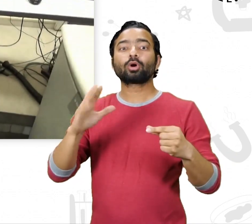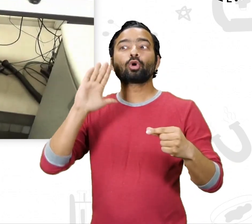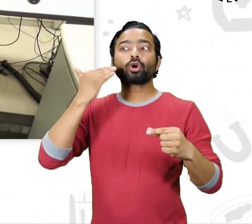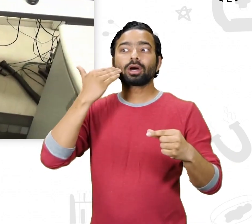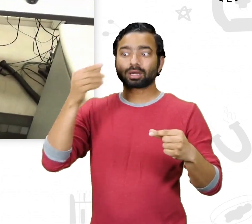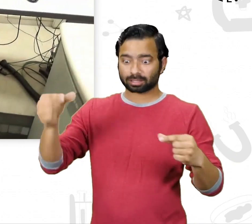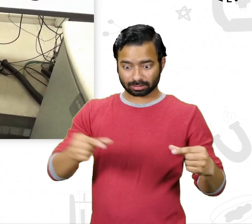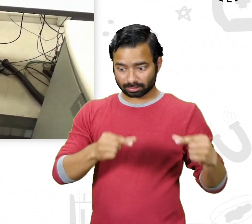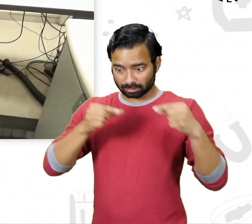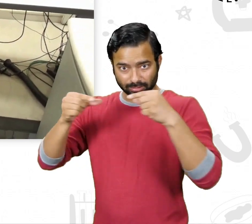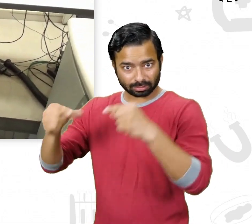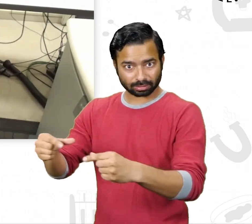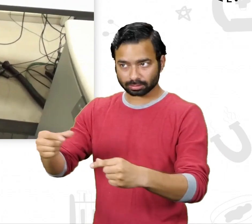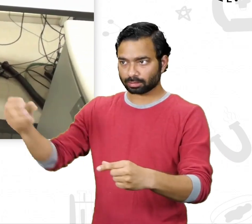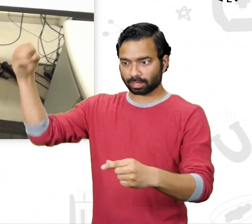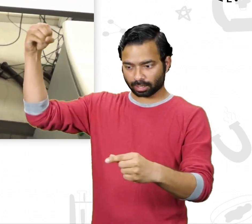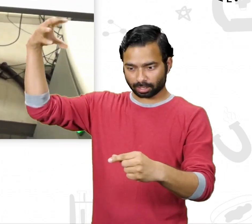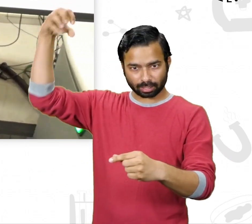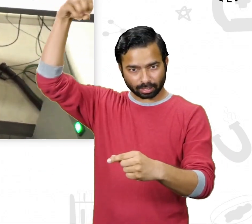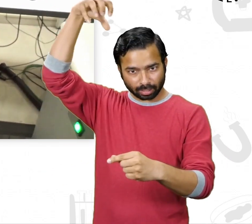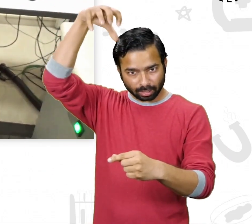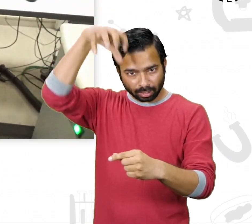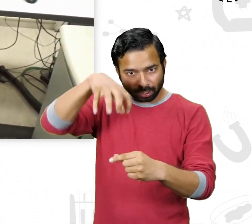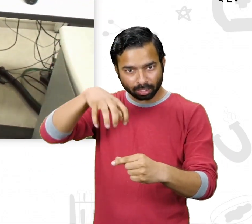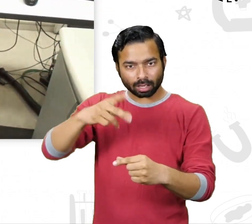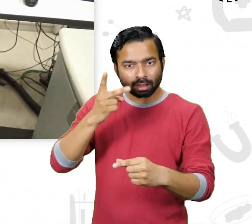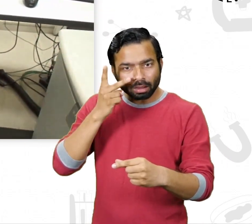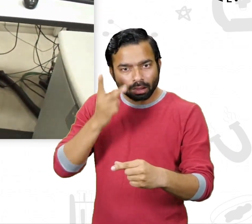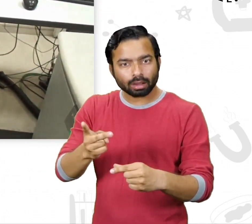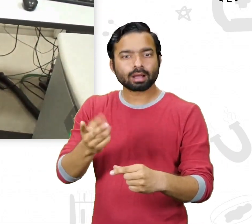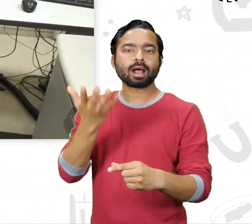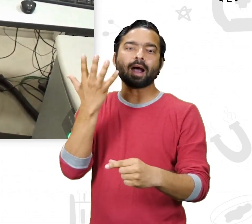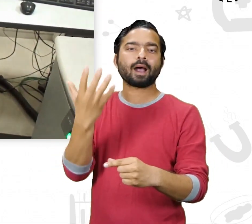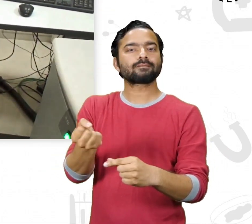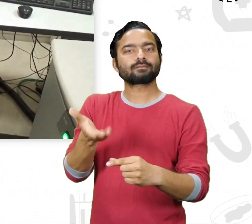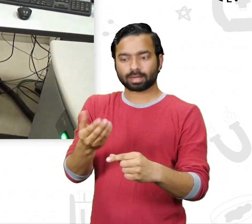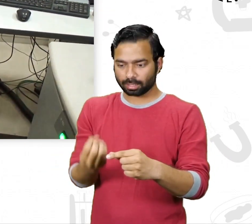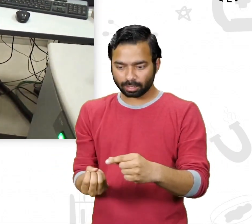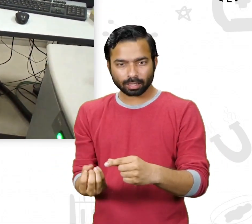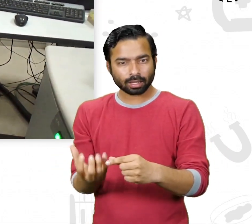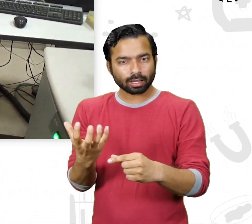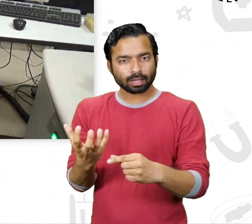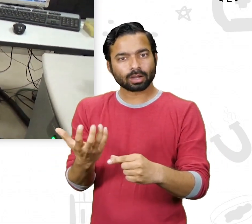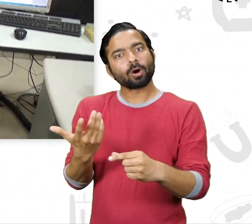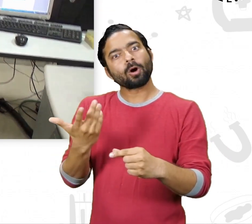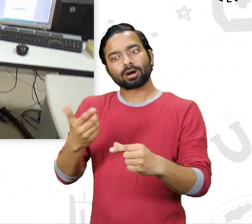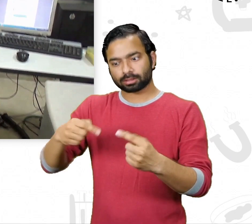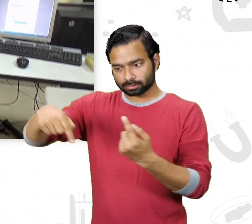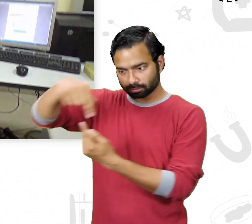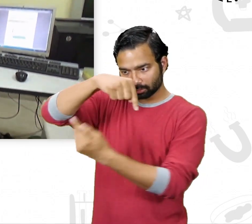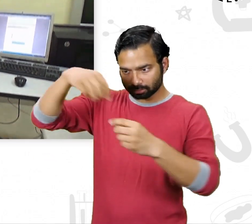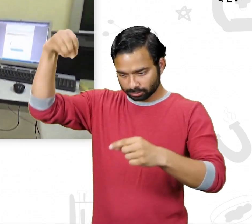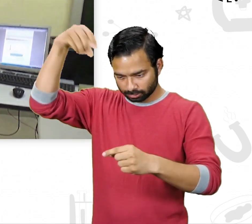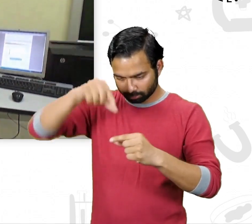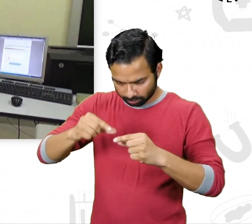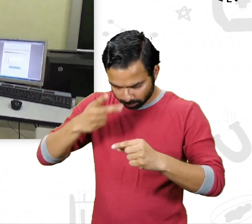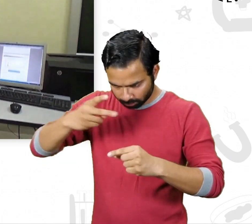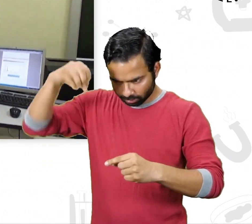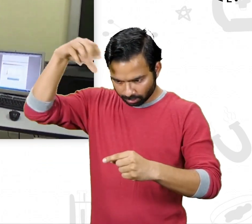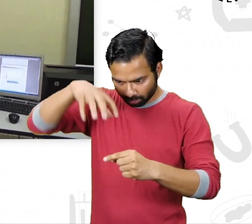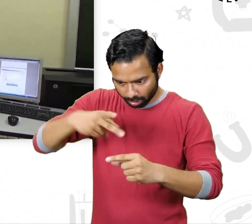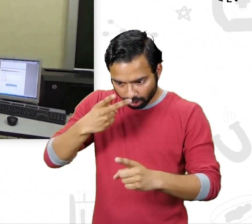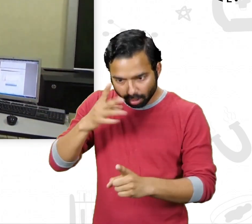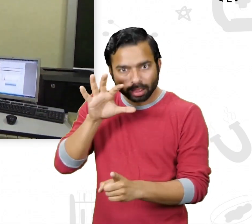on the aluminum stem, where whatever the material, whether it's a biological or material